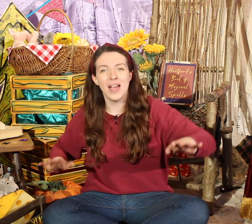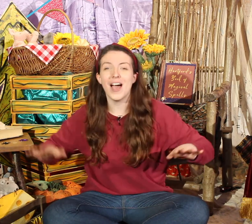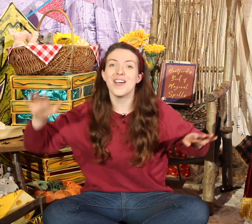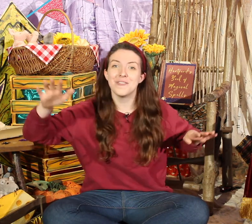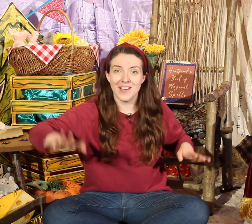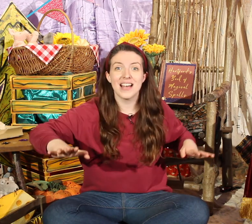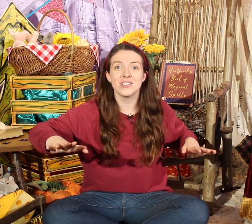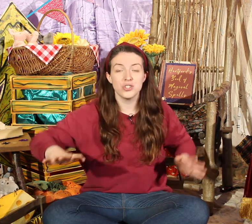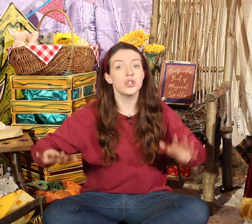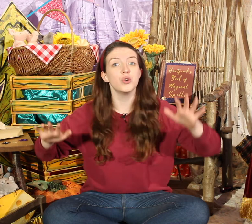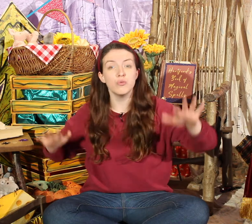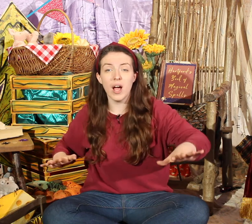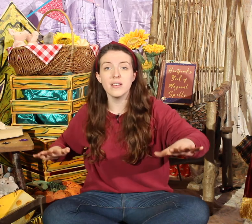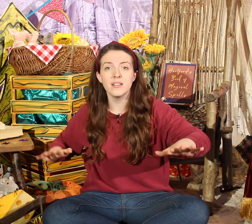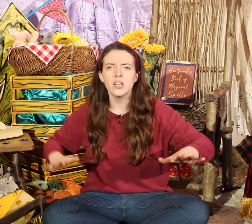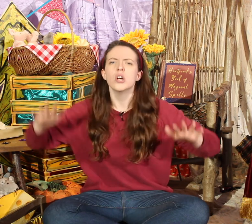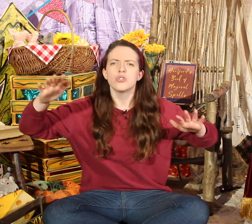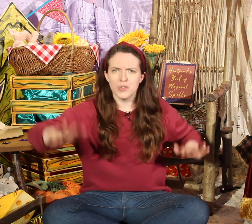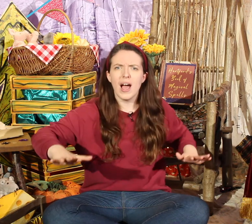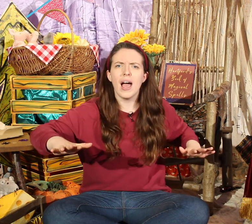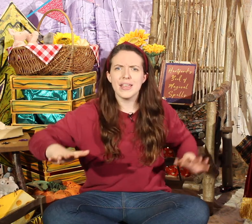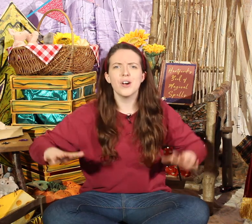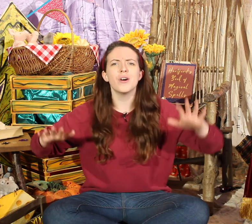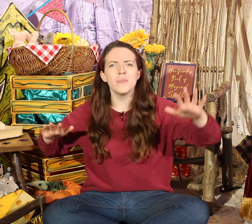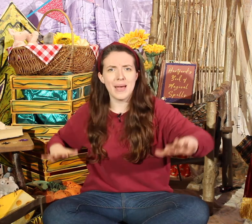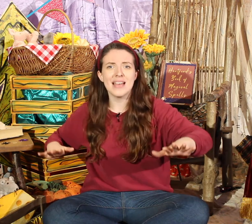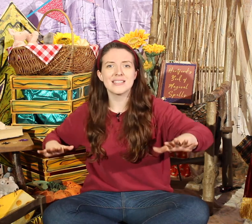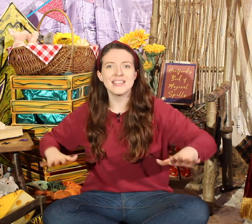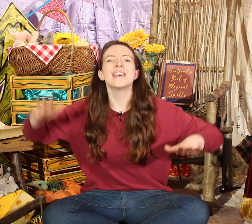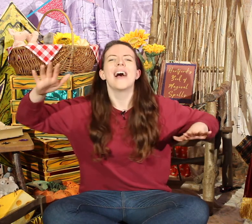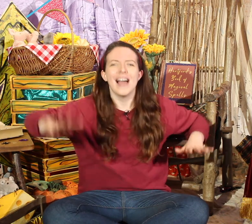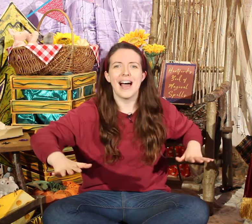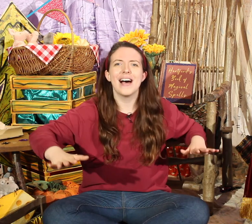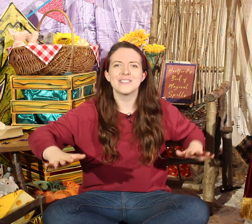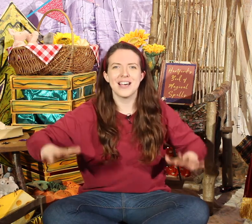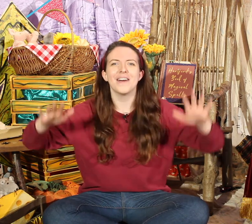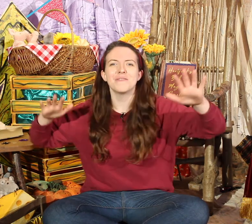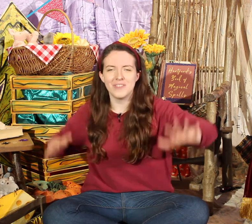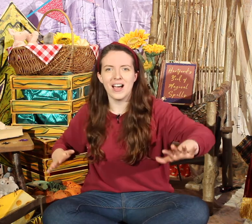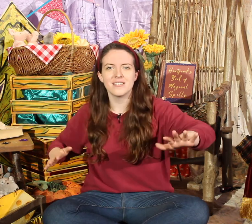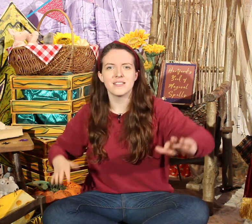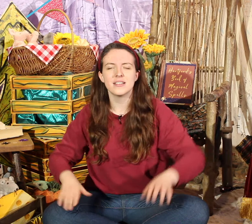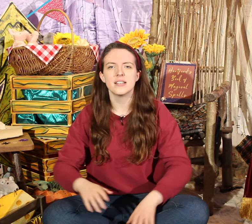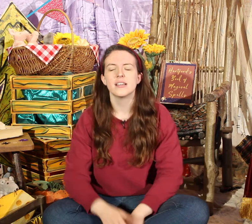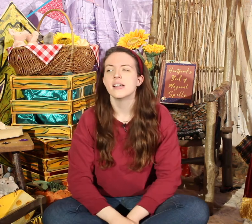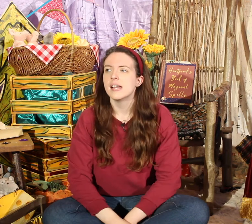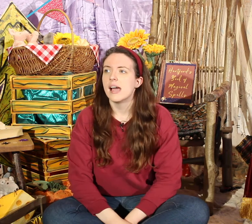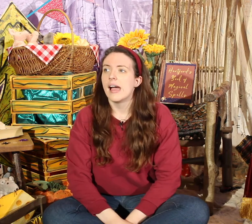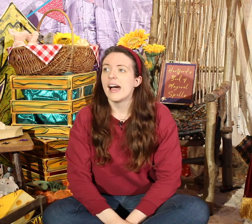how fast you run, try your best, have some fun. And he